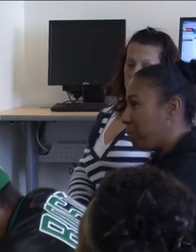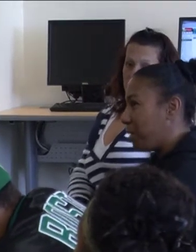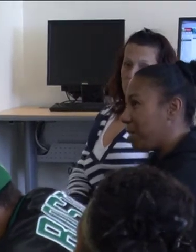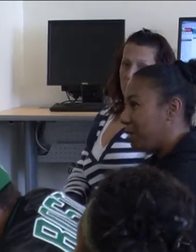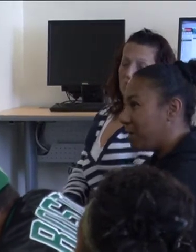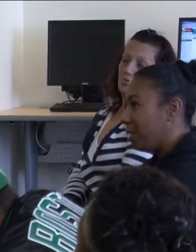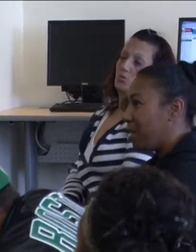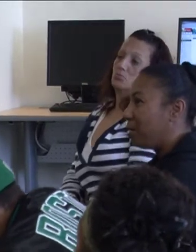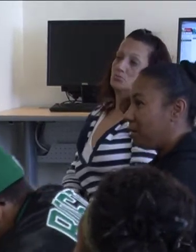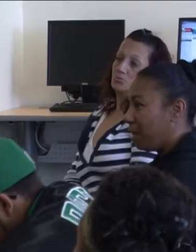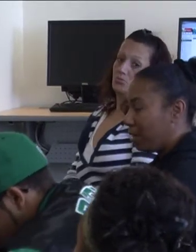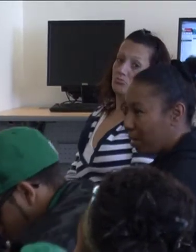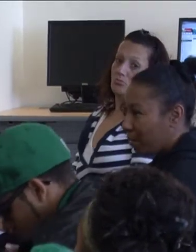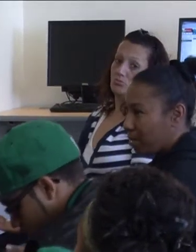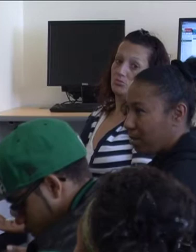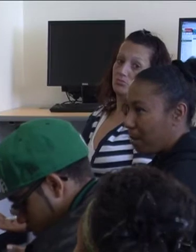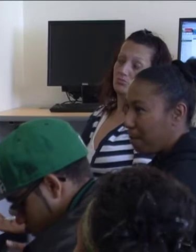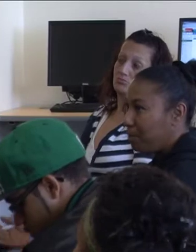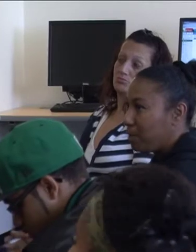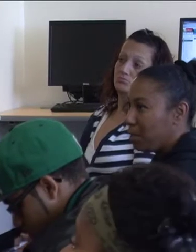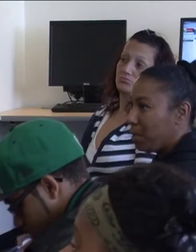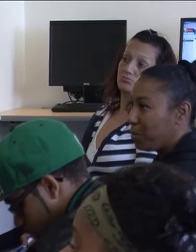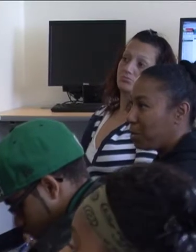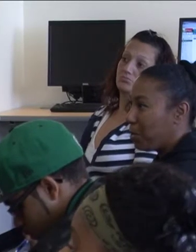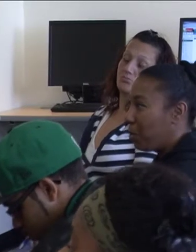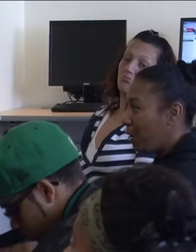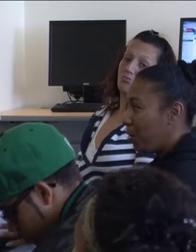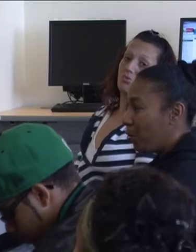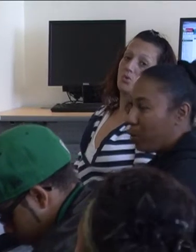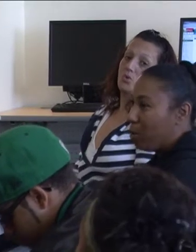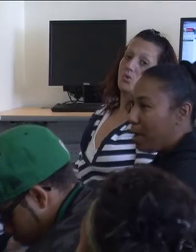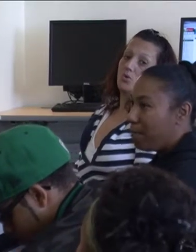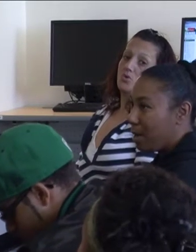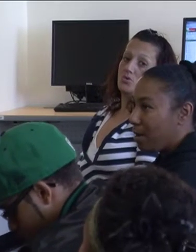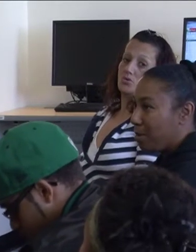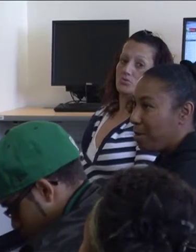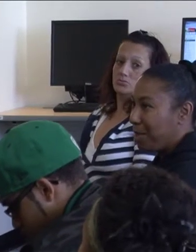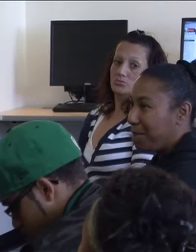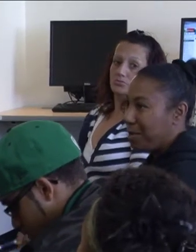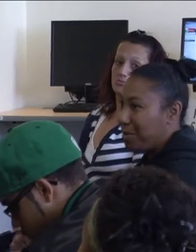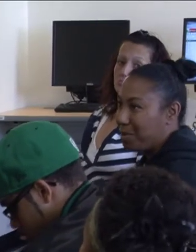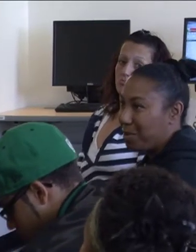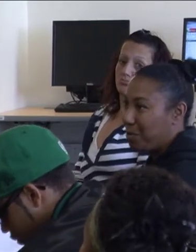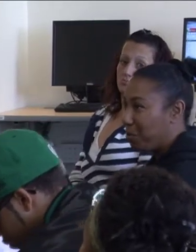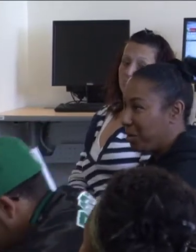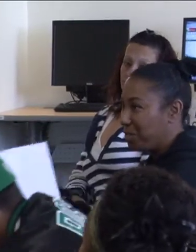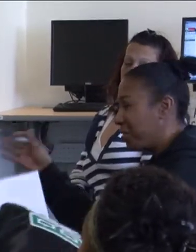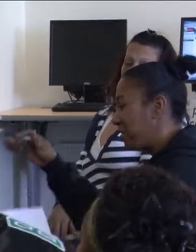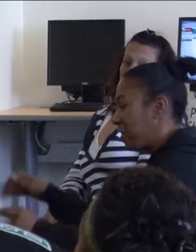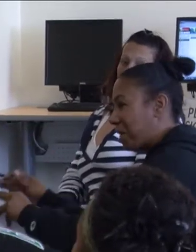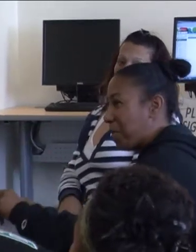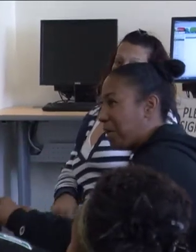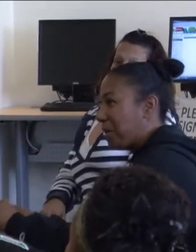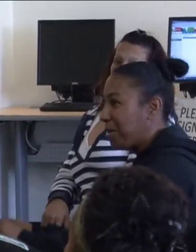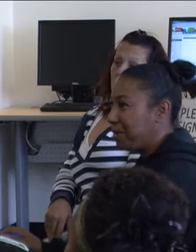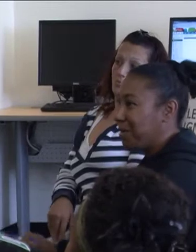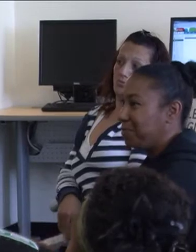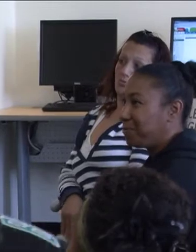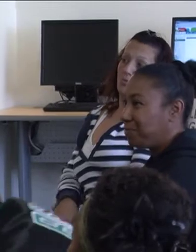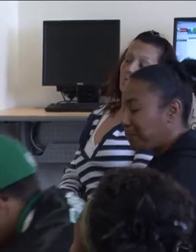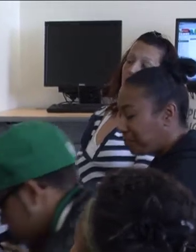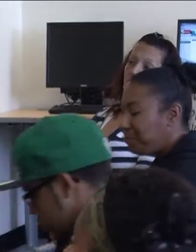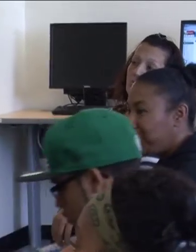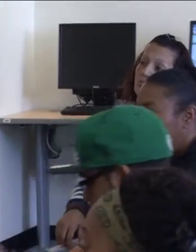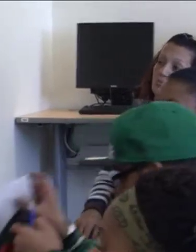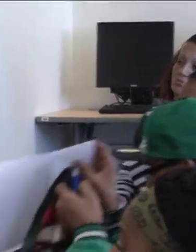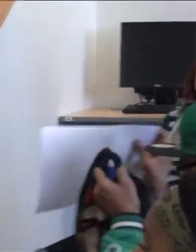it, but because they got the land inherited to them, you know? So we don't have that kind of money, you know? So we're still stuck down here. That's